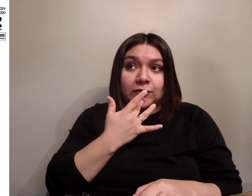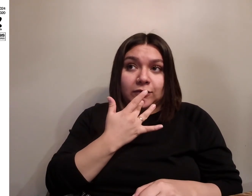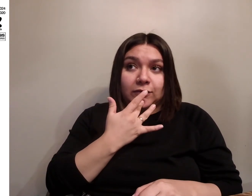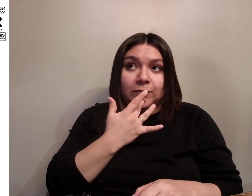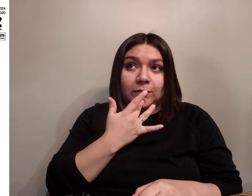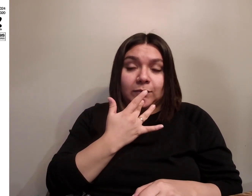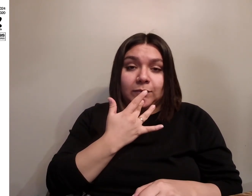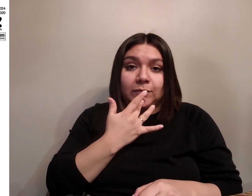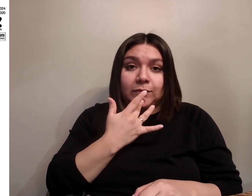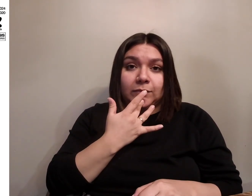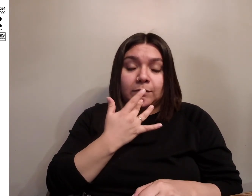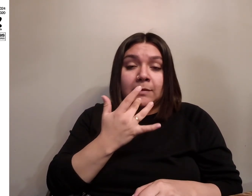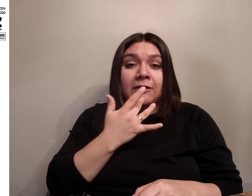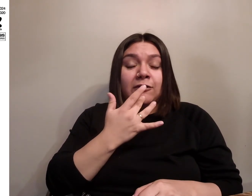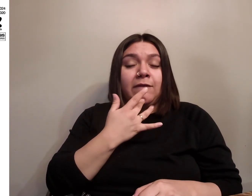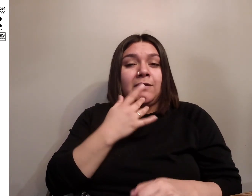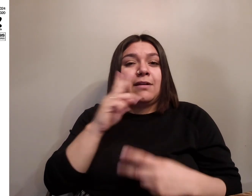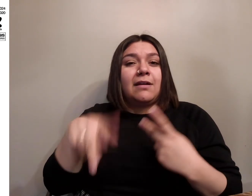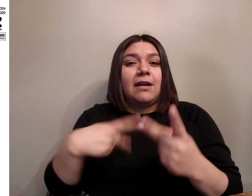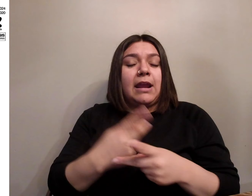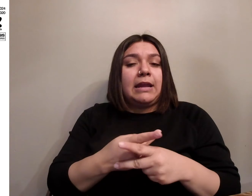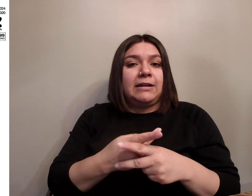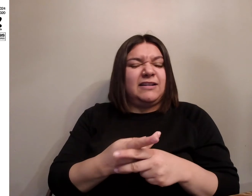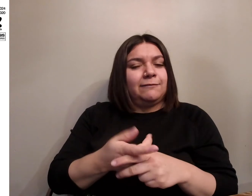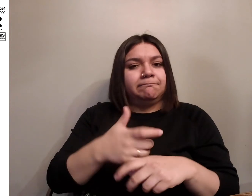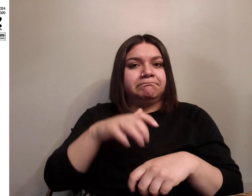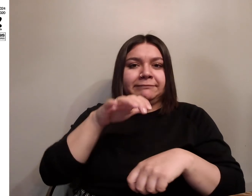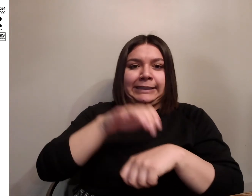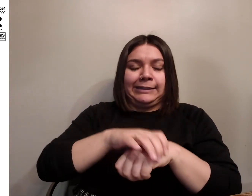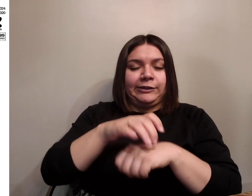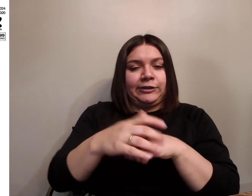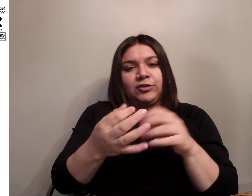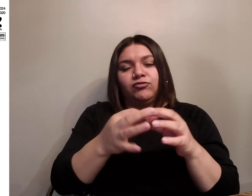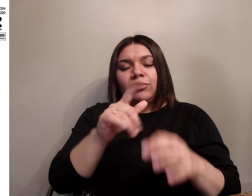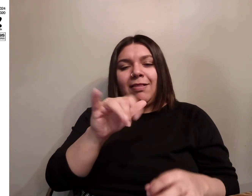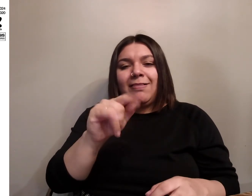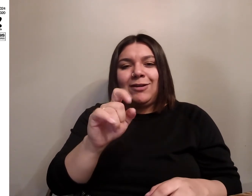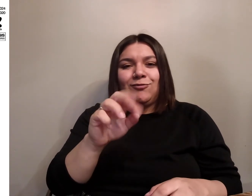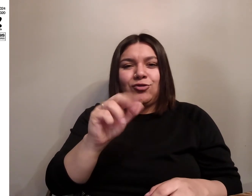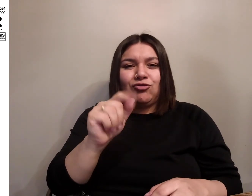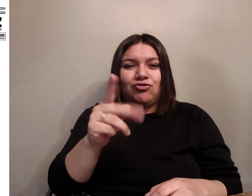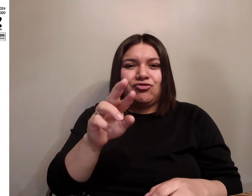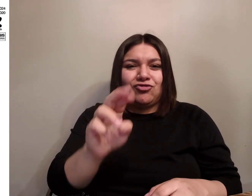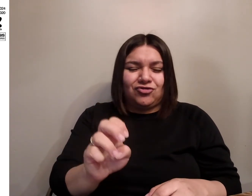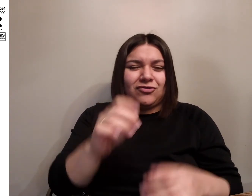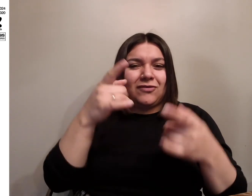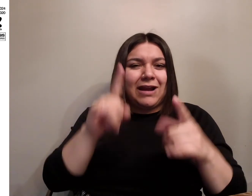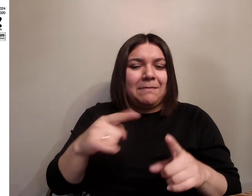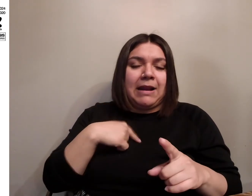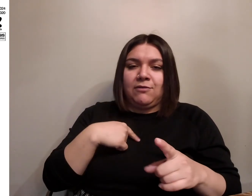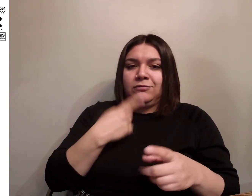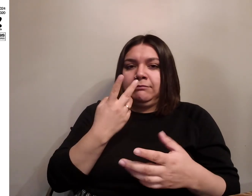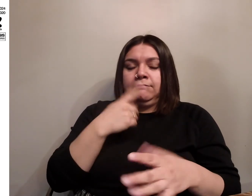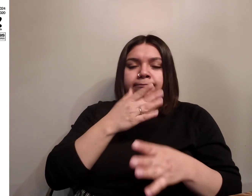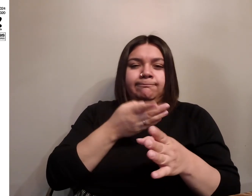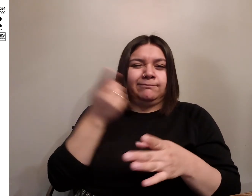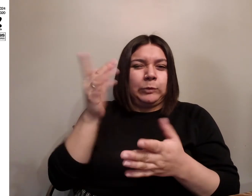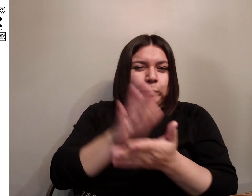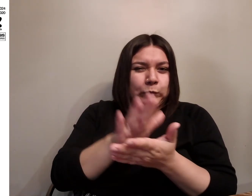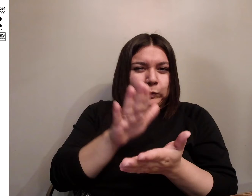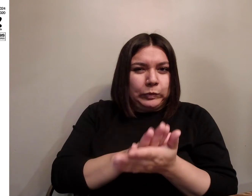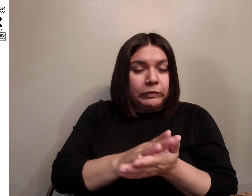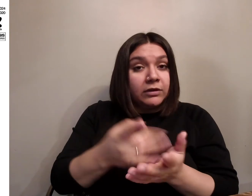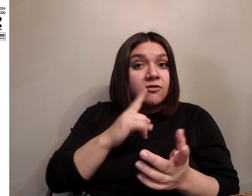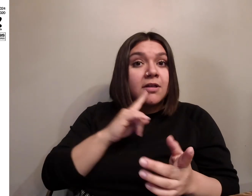because my favorite professor of English literature while I was an undergraduate